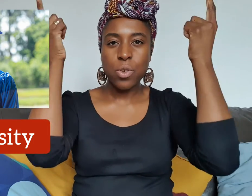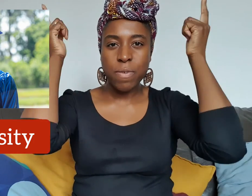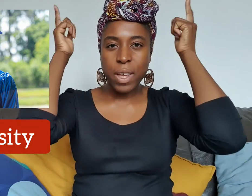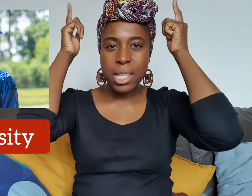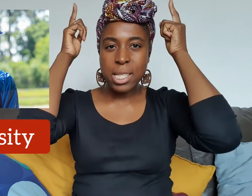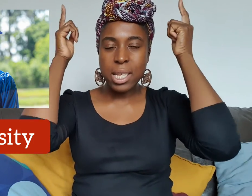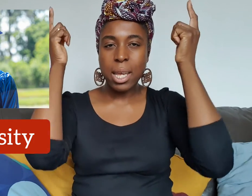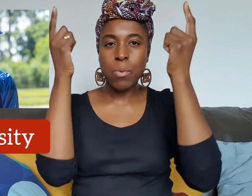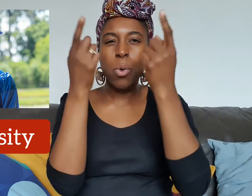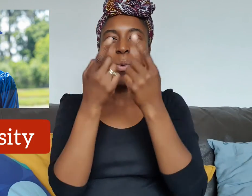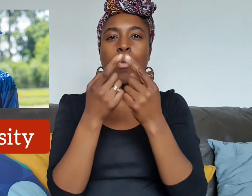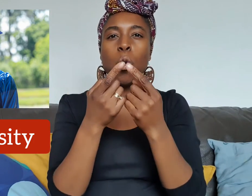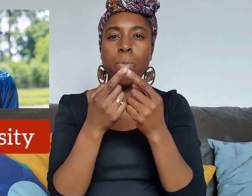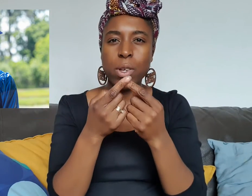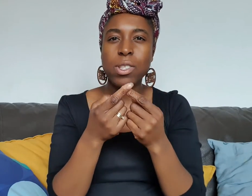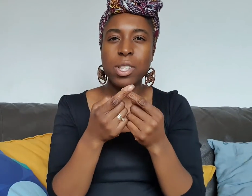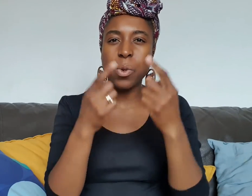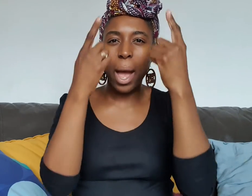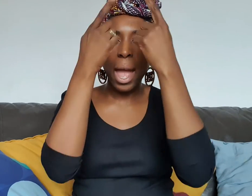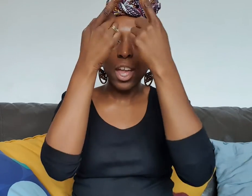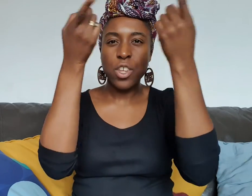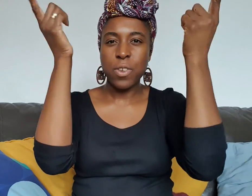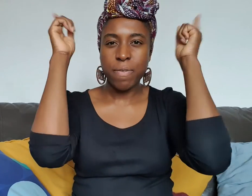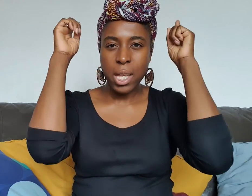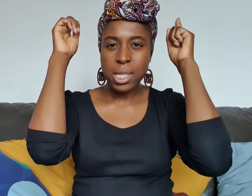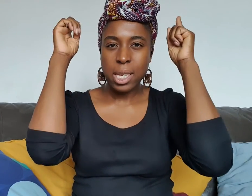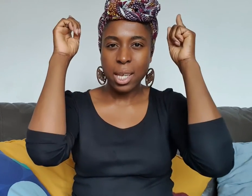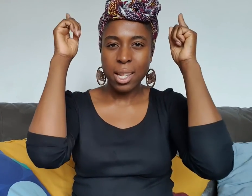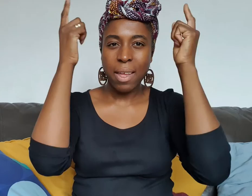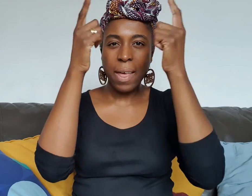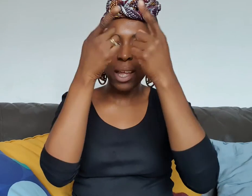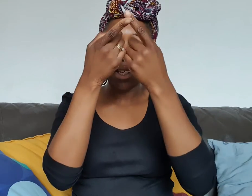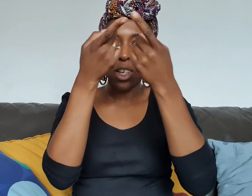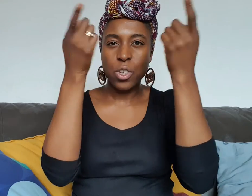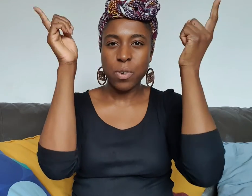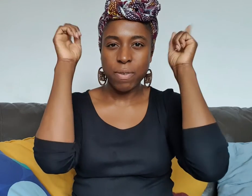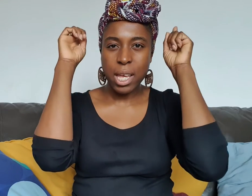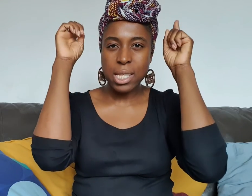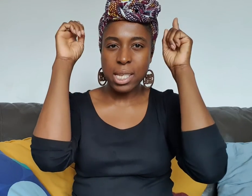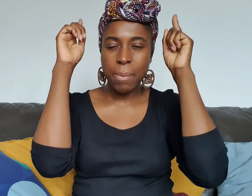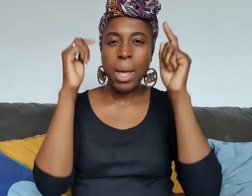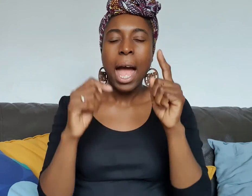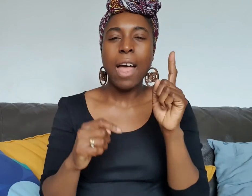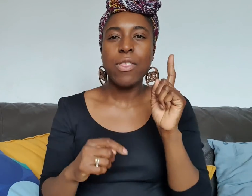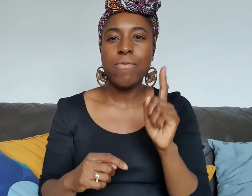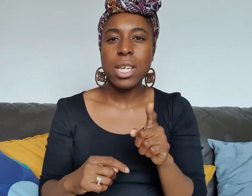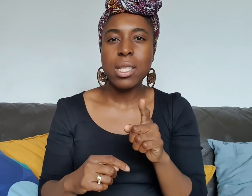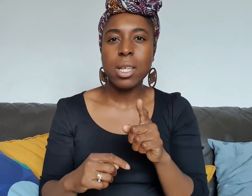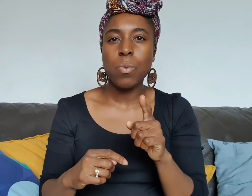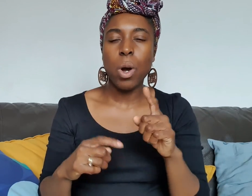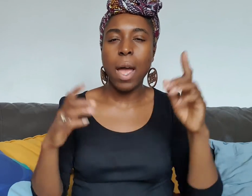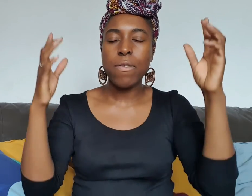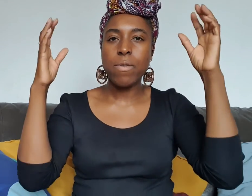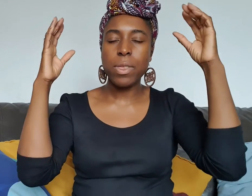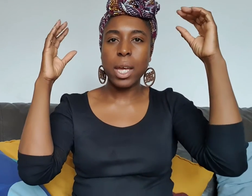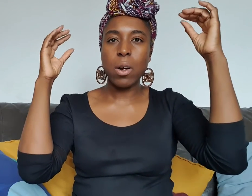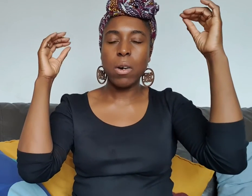University. Well almost a square. Like that. University. And the reason why. If you think of